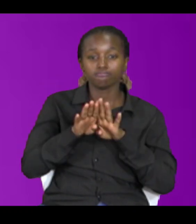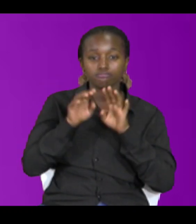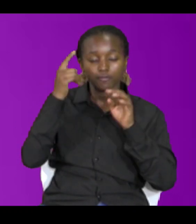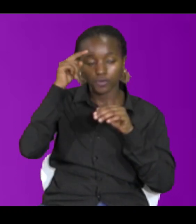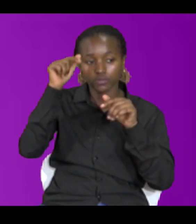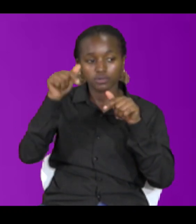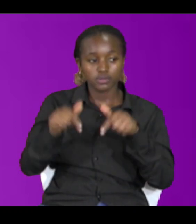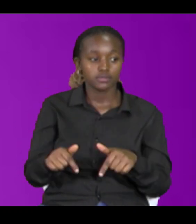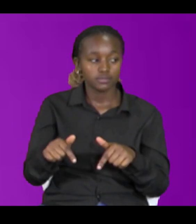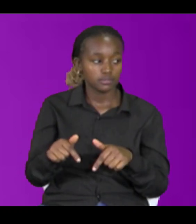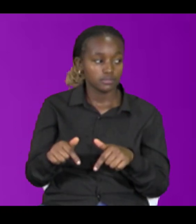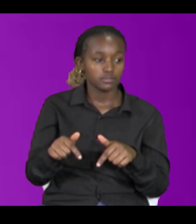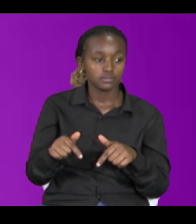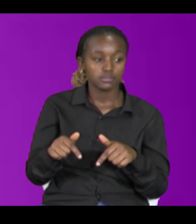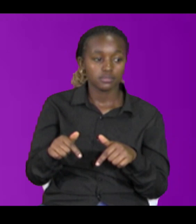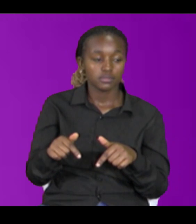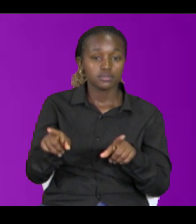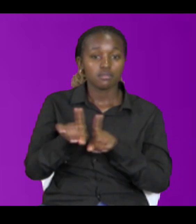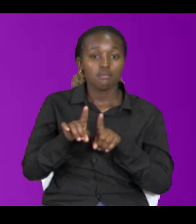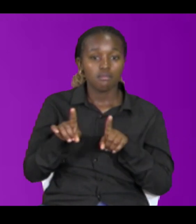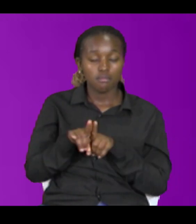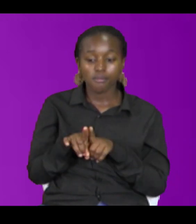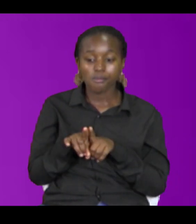today. And just to